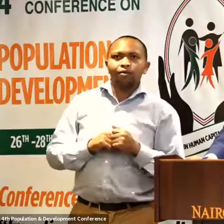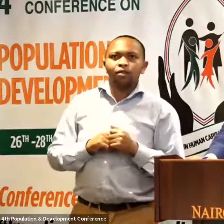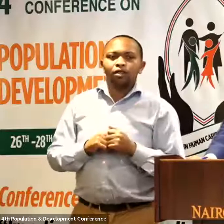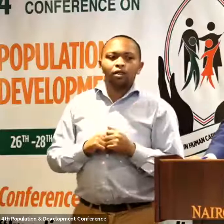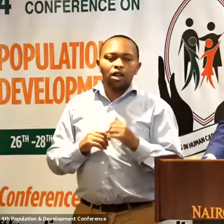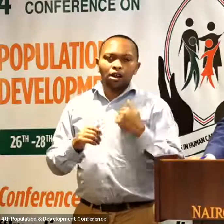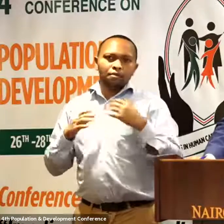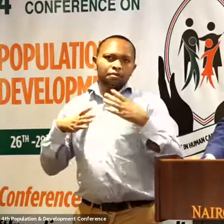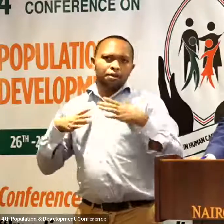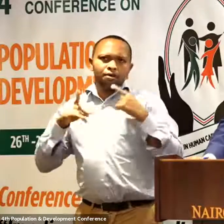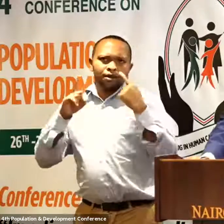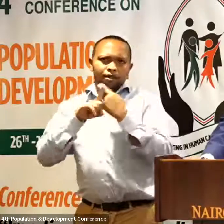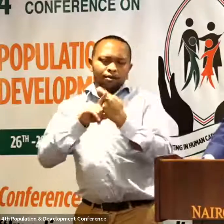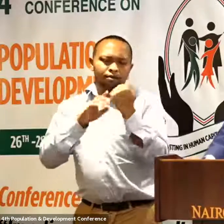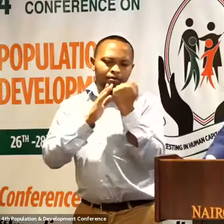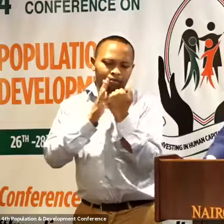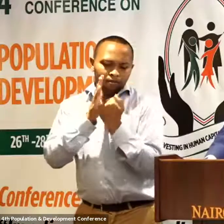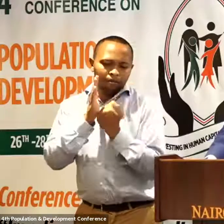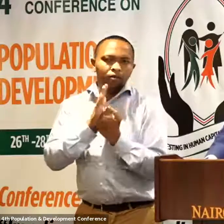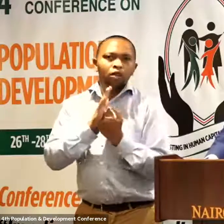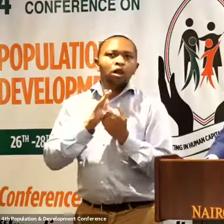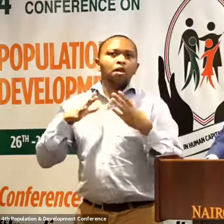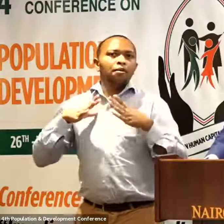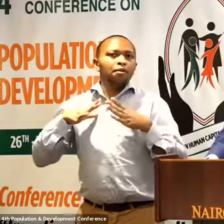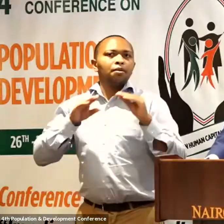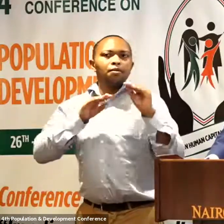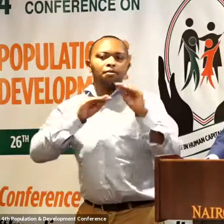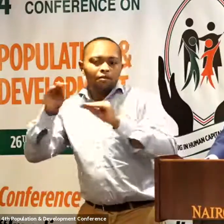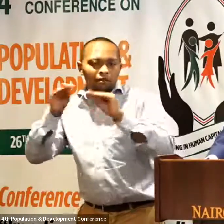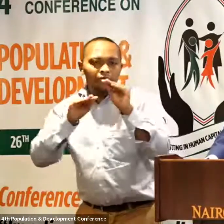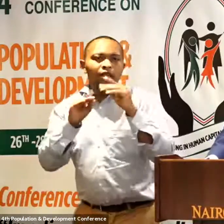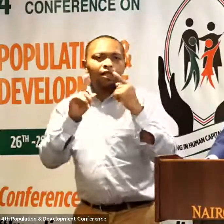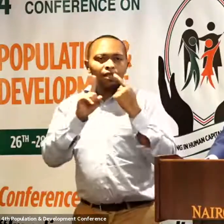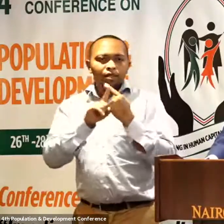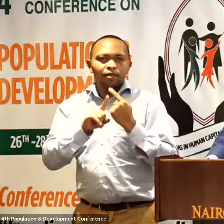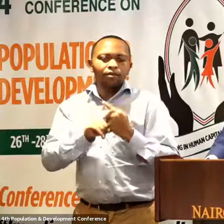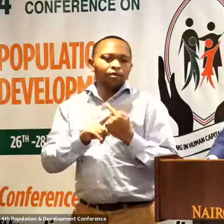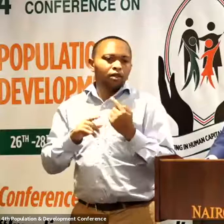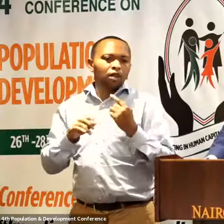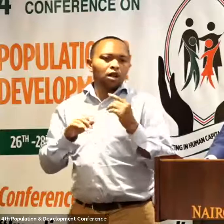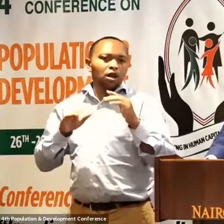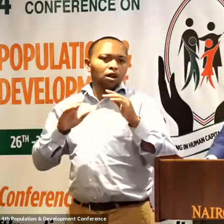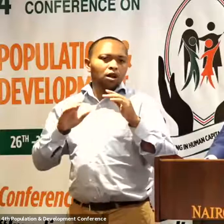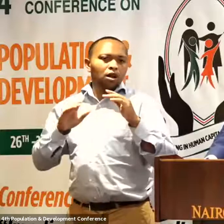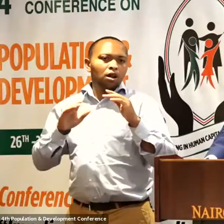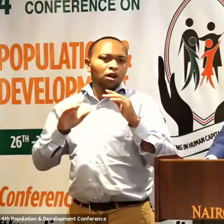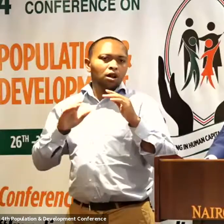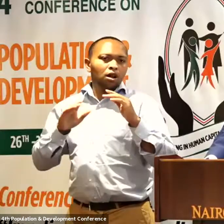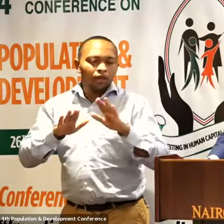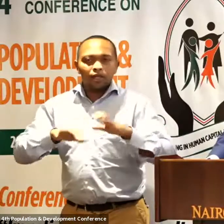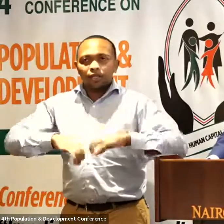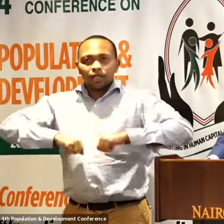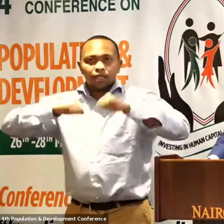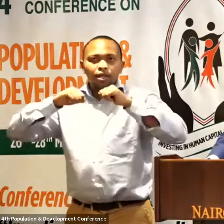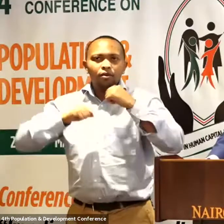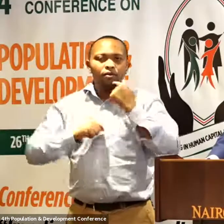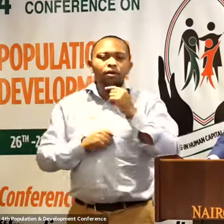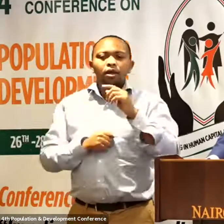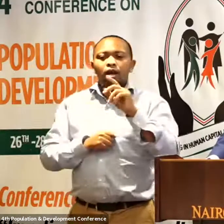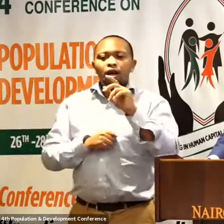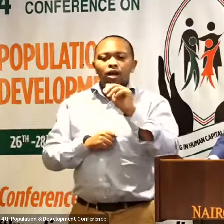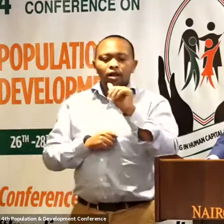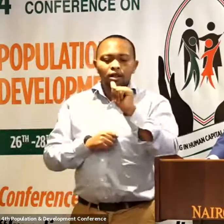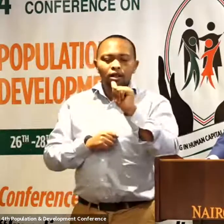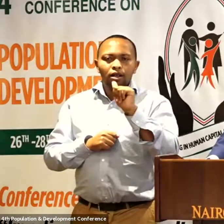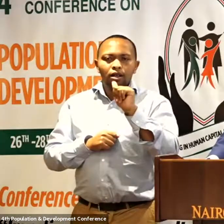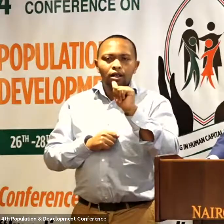number of panelists there. And then on migration, mobility, and urbanization, we're going to have the sub-theme urbanization, and the chair will be Hon Alex Wiru, who is the